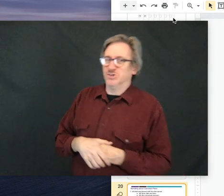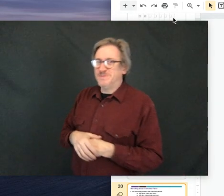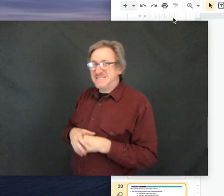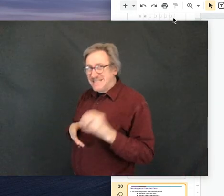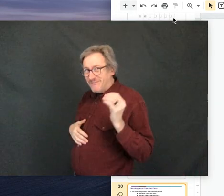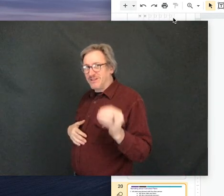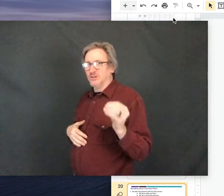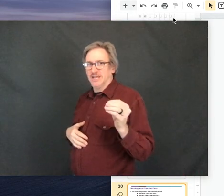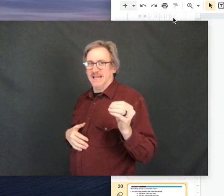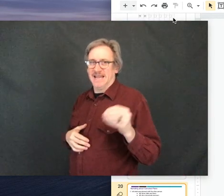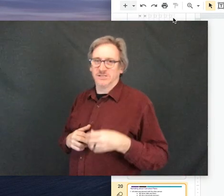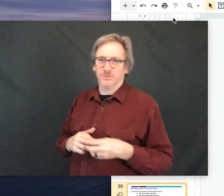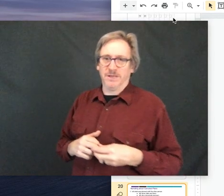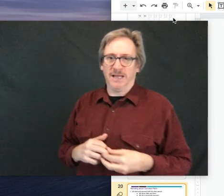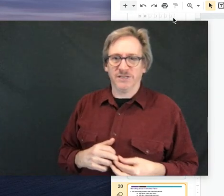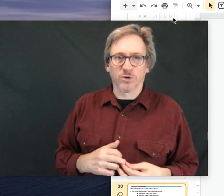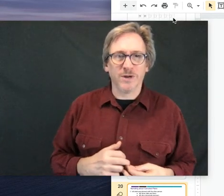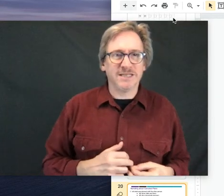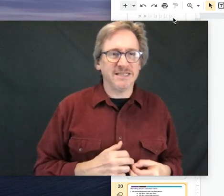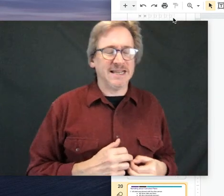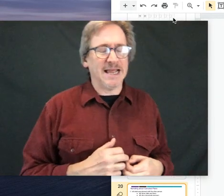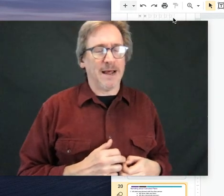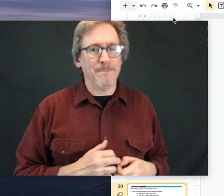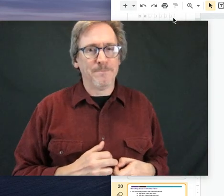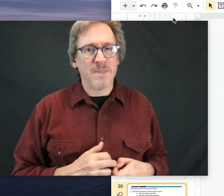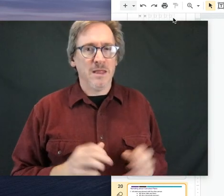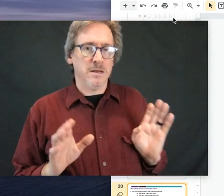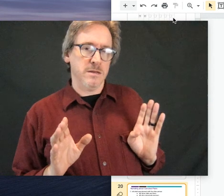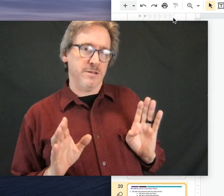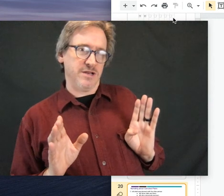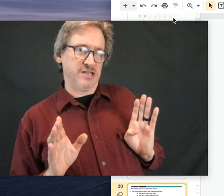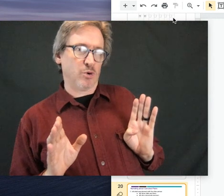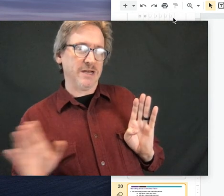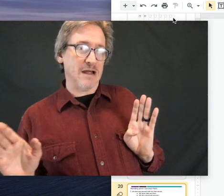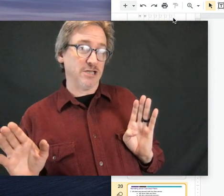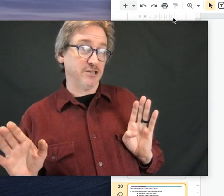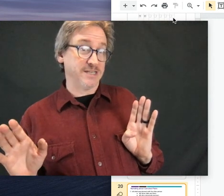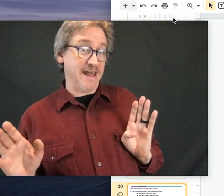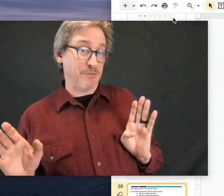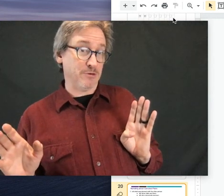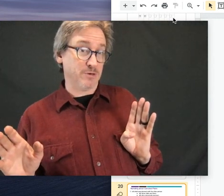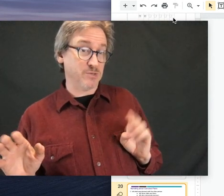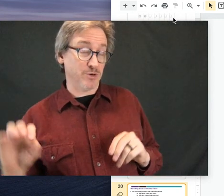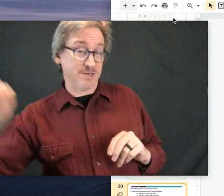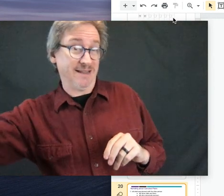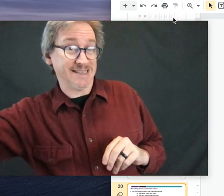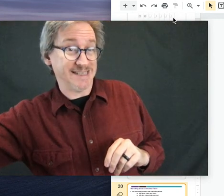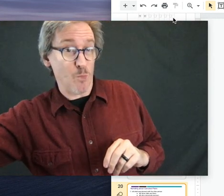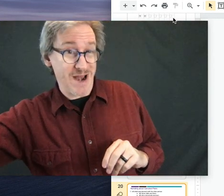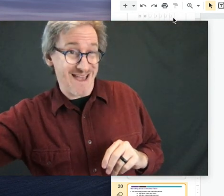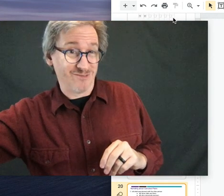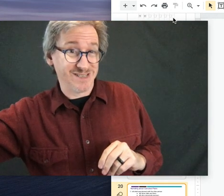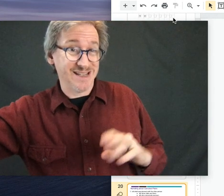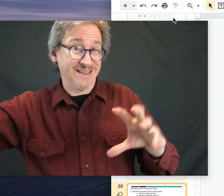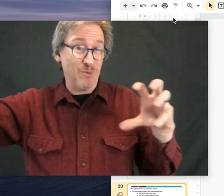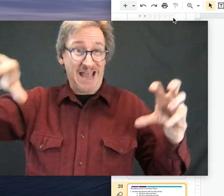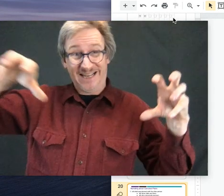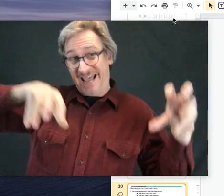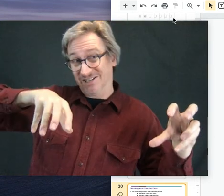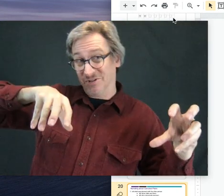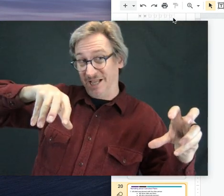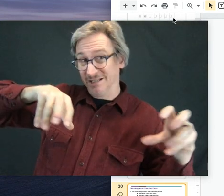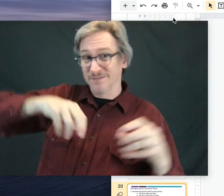So specifically looking at canceled plans, if we're going to, the story now changes to that third person where you're telling someone else that